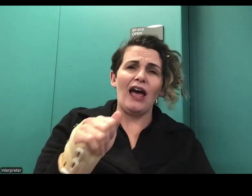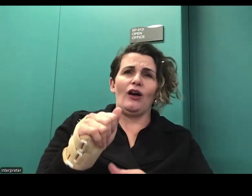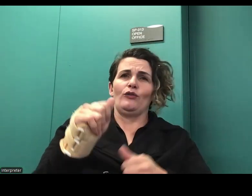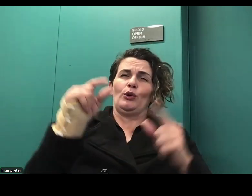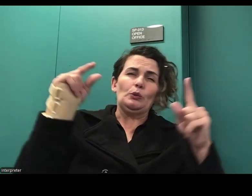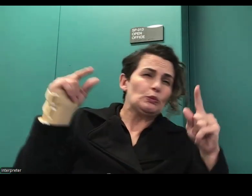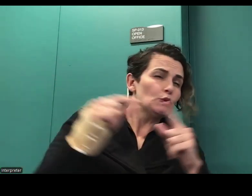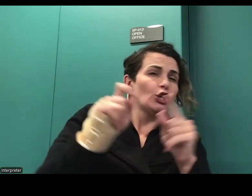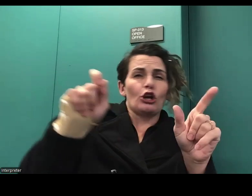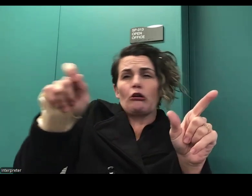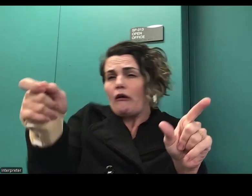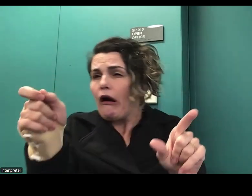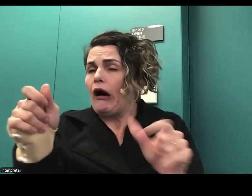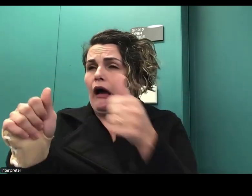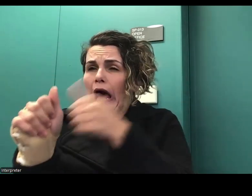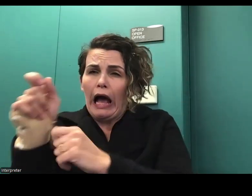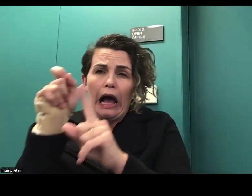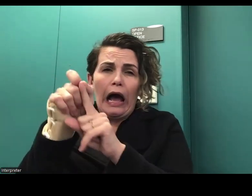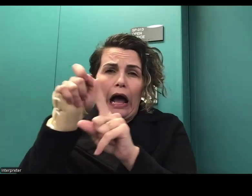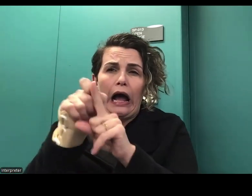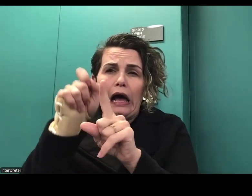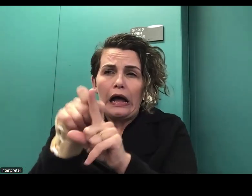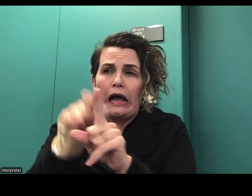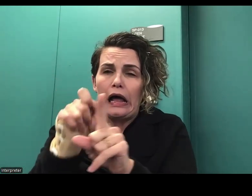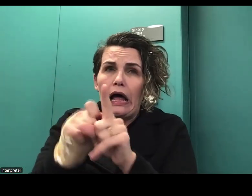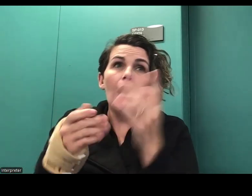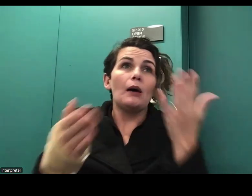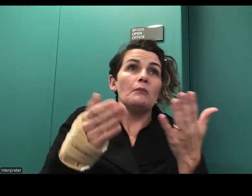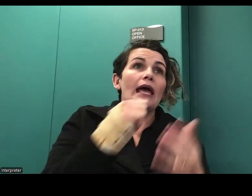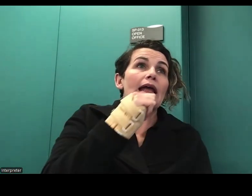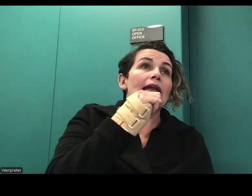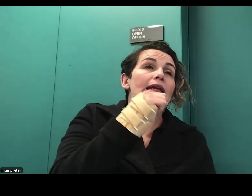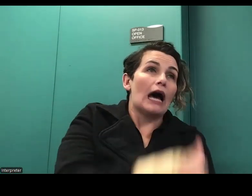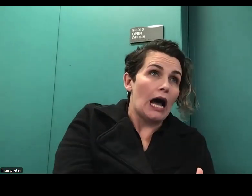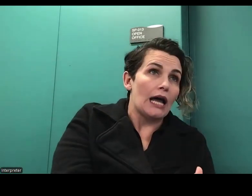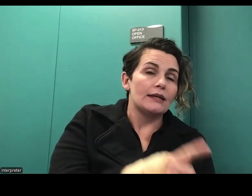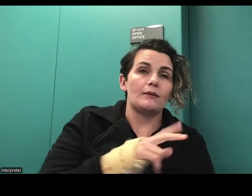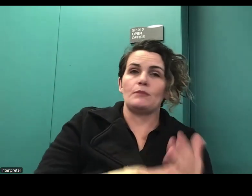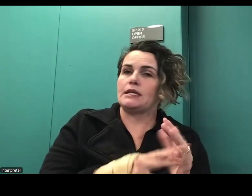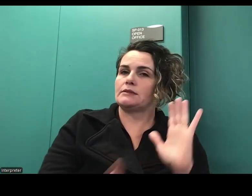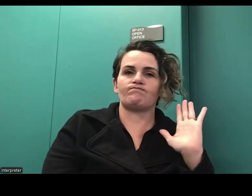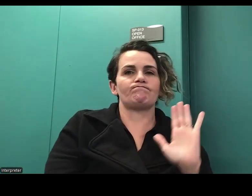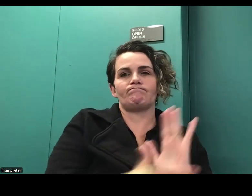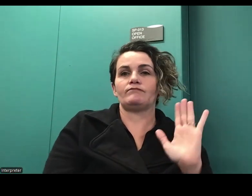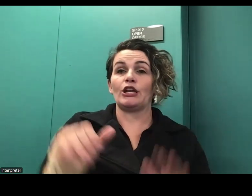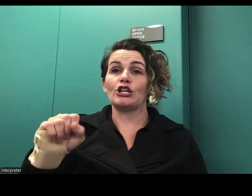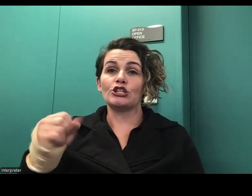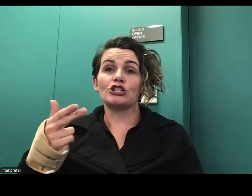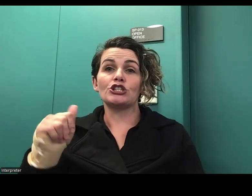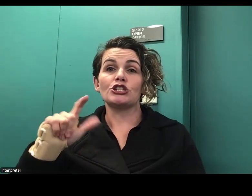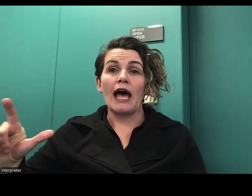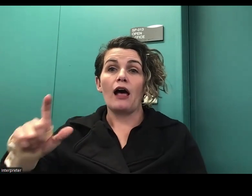or, may, shall. May not means you absolutely can't. Shall means you absolutely have to. May